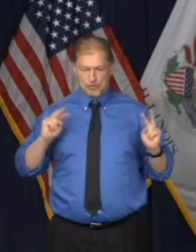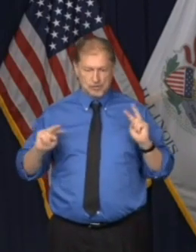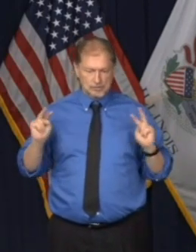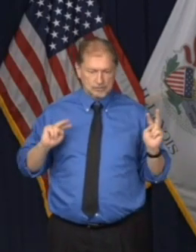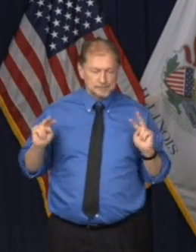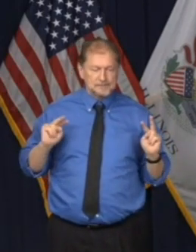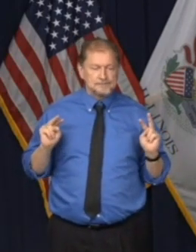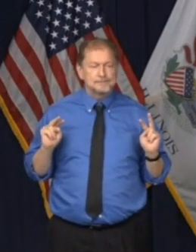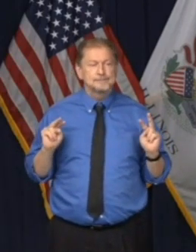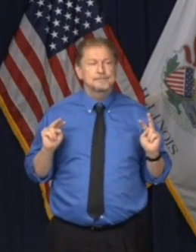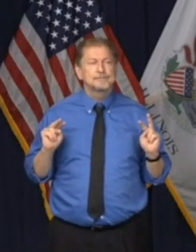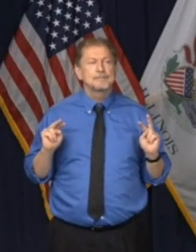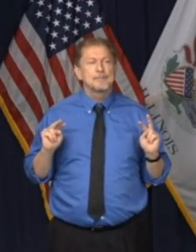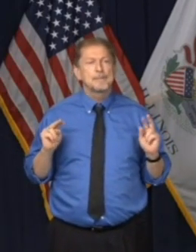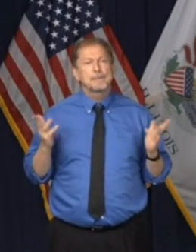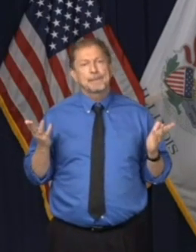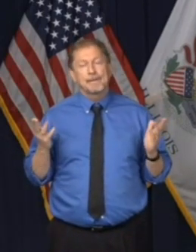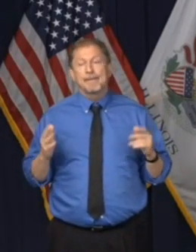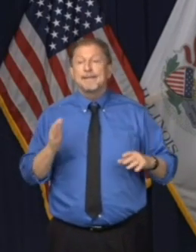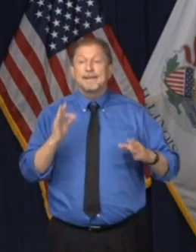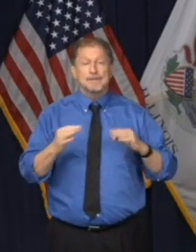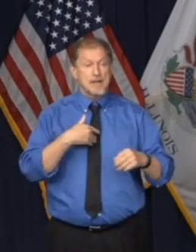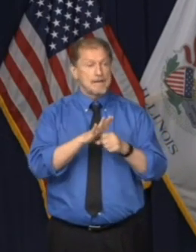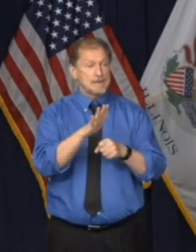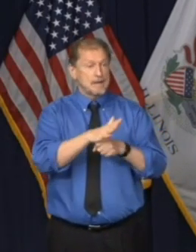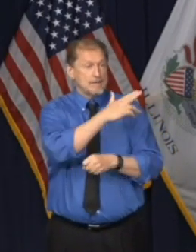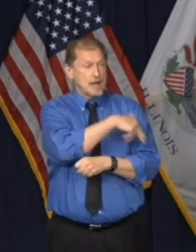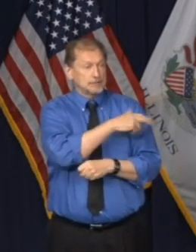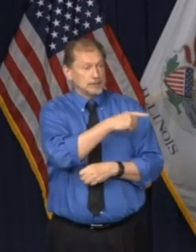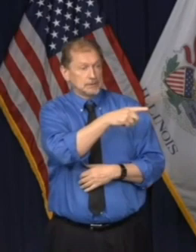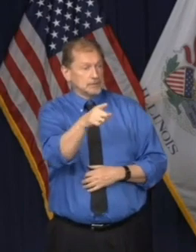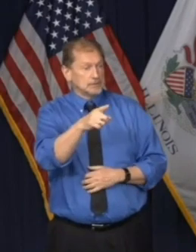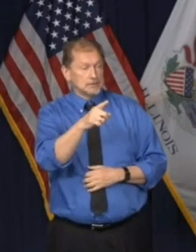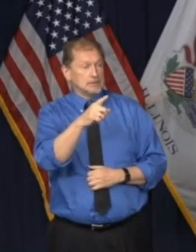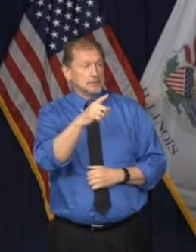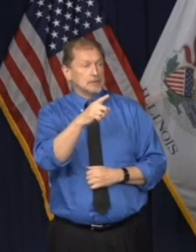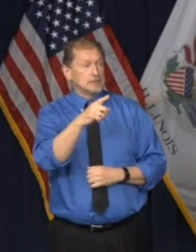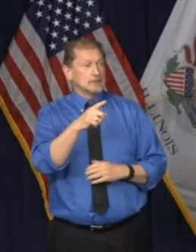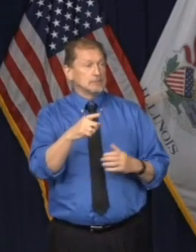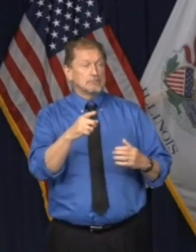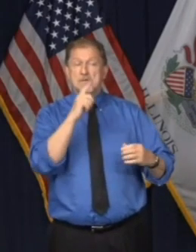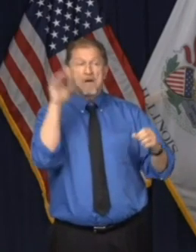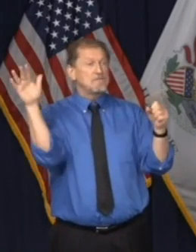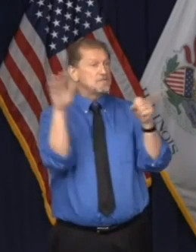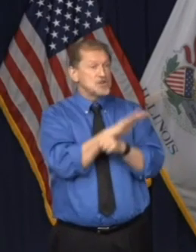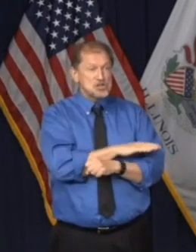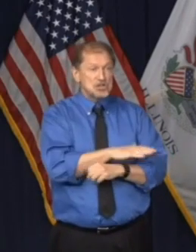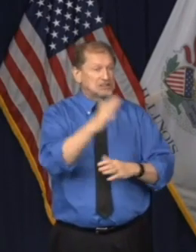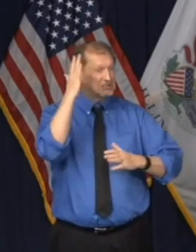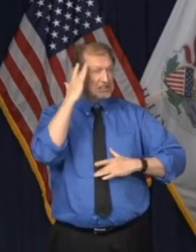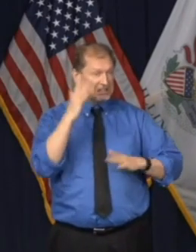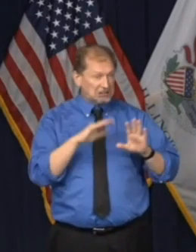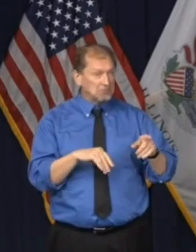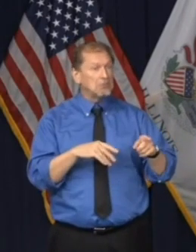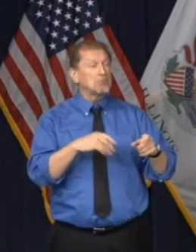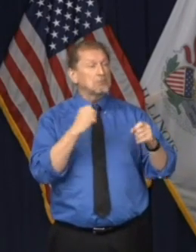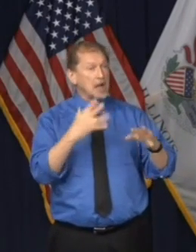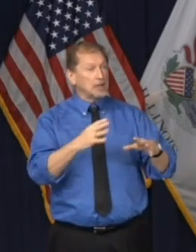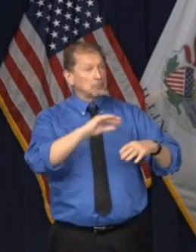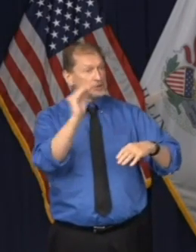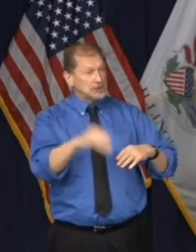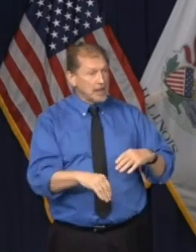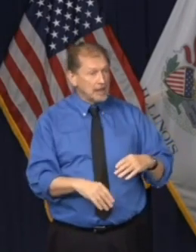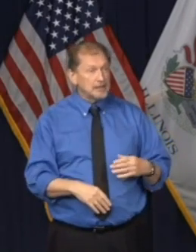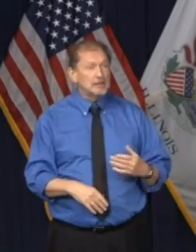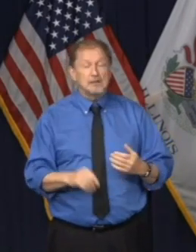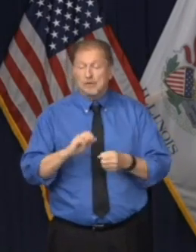exists. For example, if the hospital capacity in a certain area is quite large and very available, even